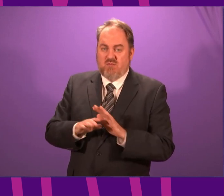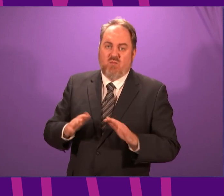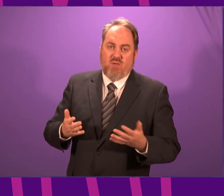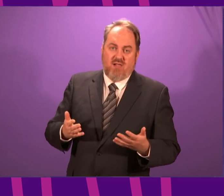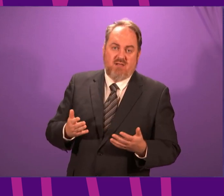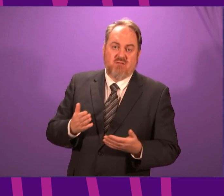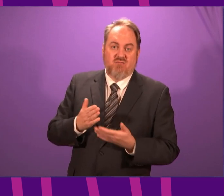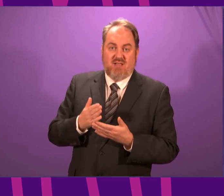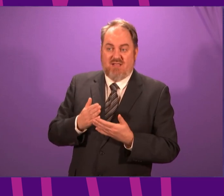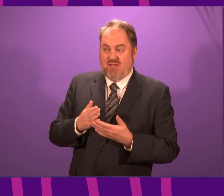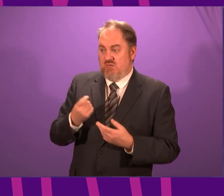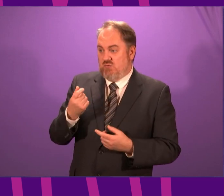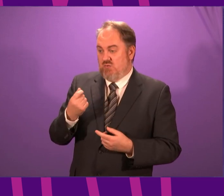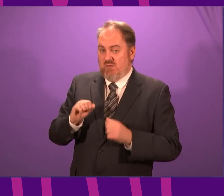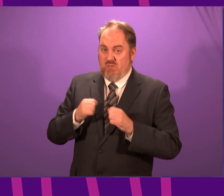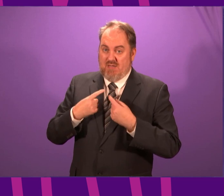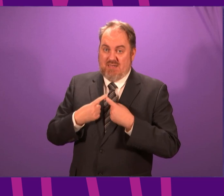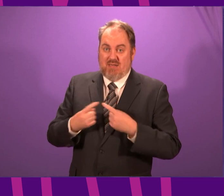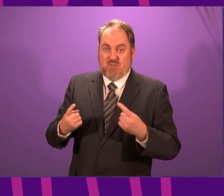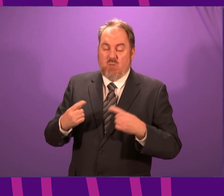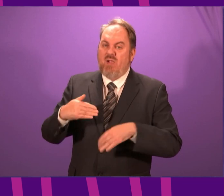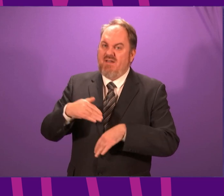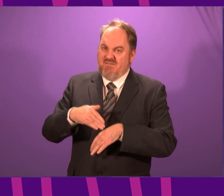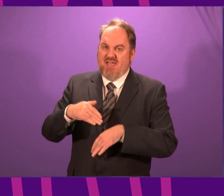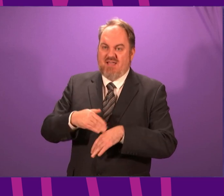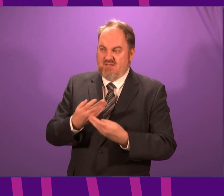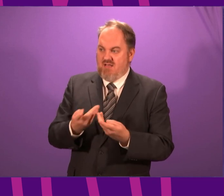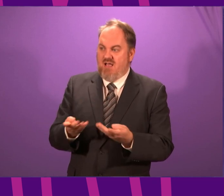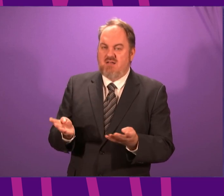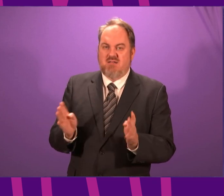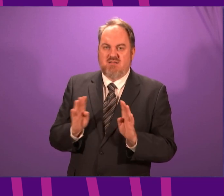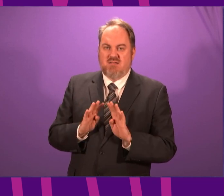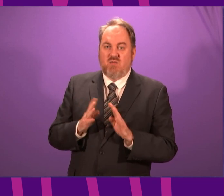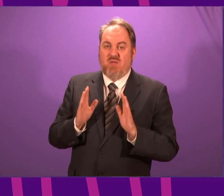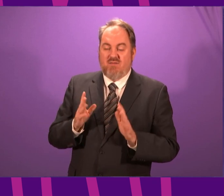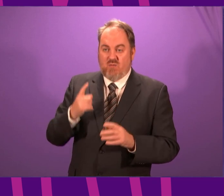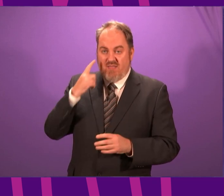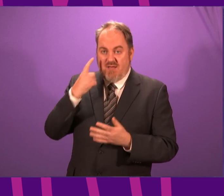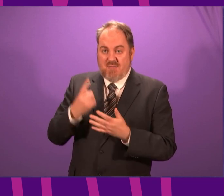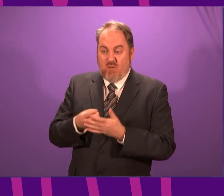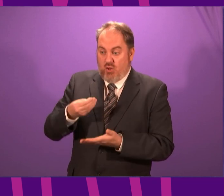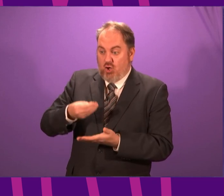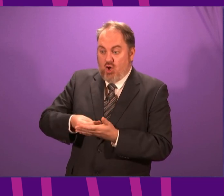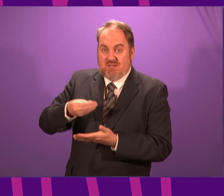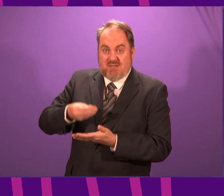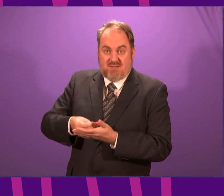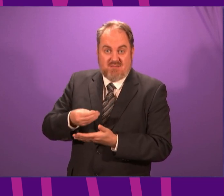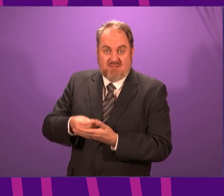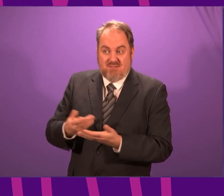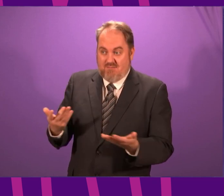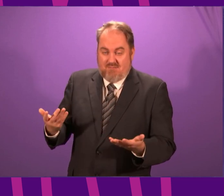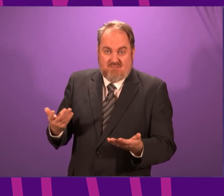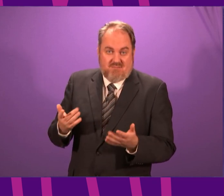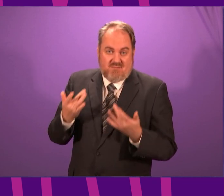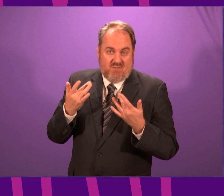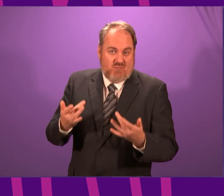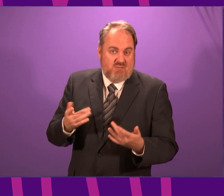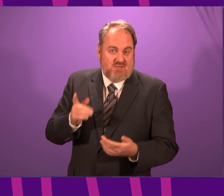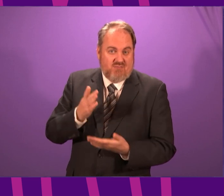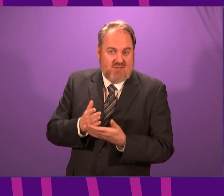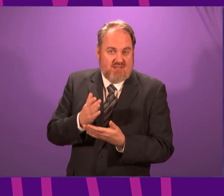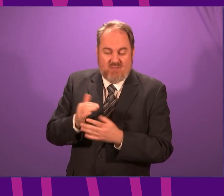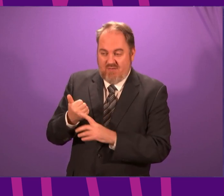What will be announced shortly will have a cost for all, and we have to meet that cost. We must support our citizens in this